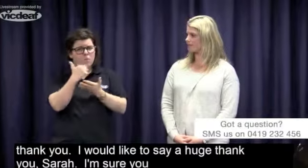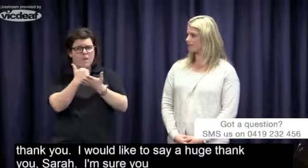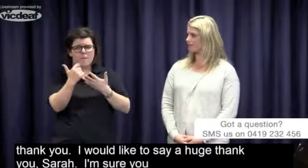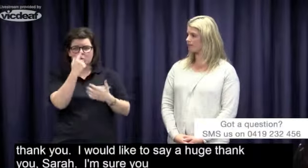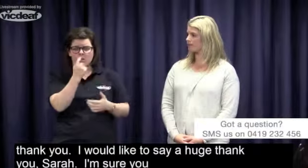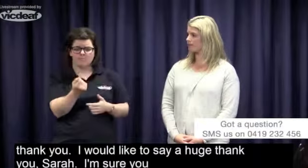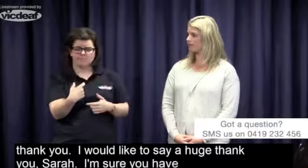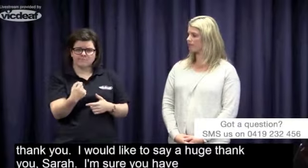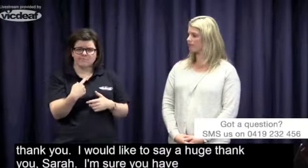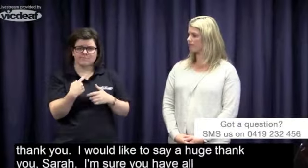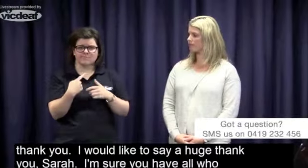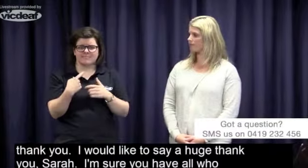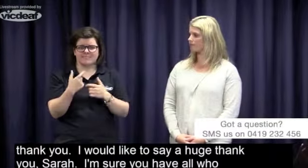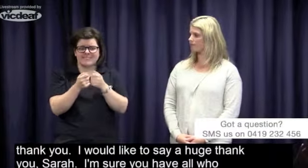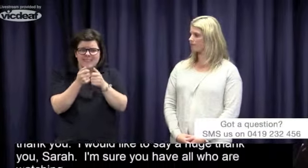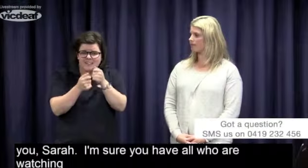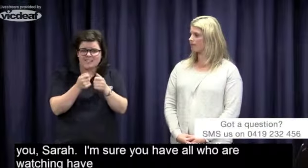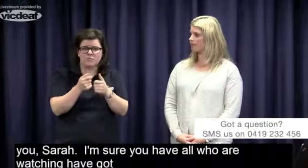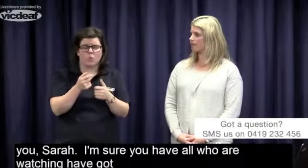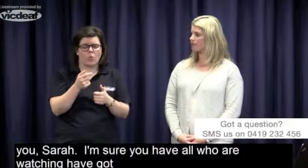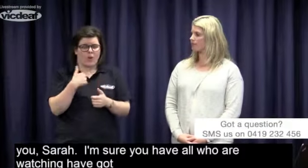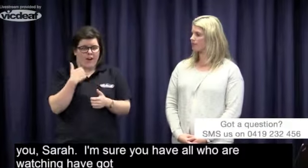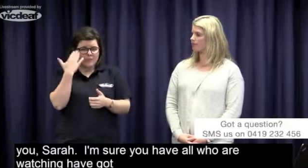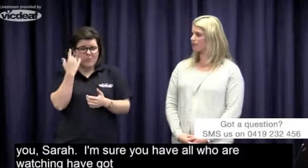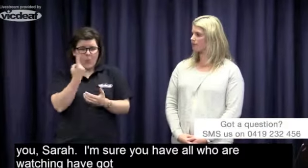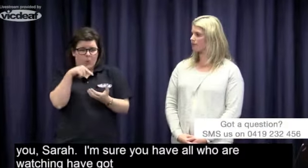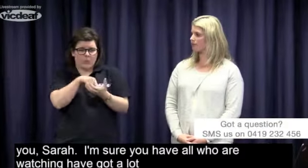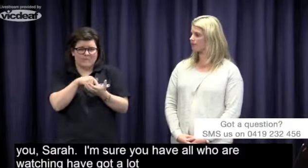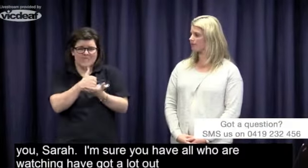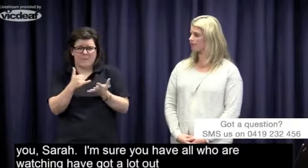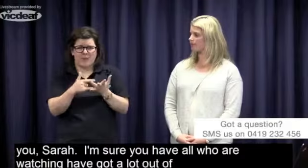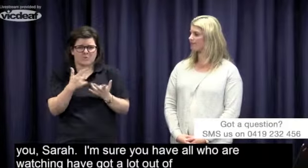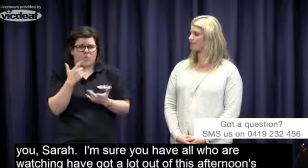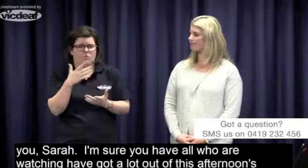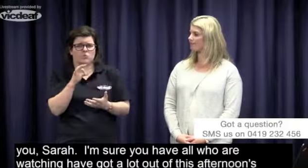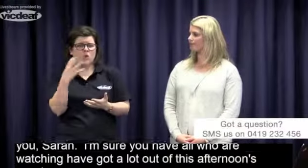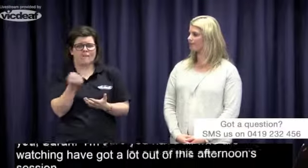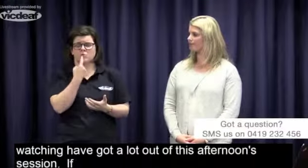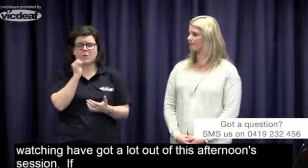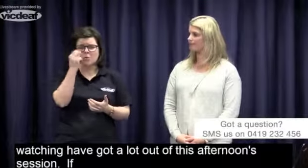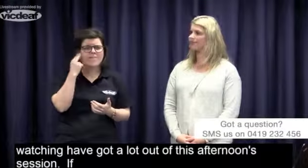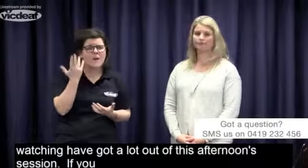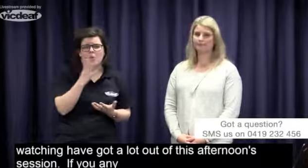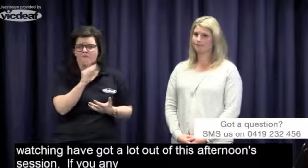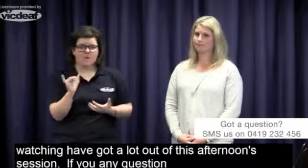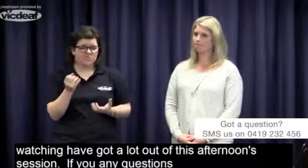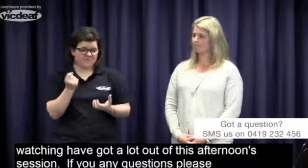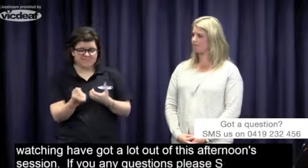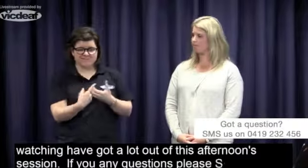out of this morning or this afternoon's session. If you have any questions, please SMS or send it through the